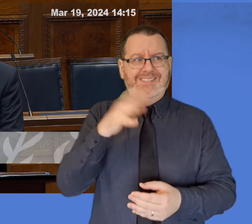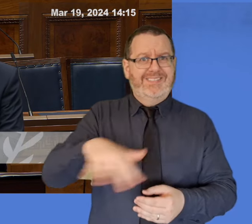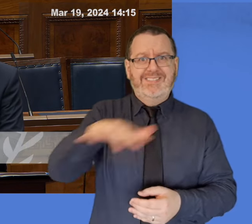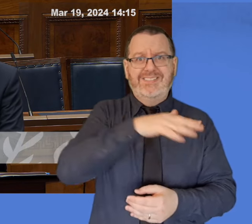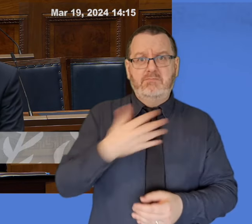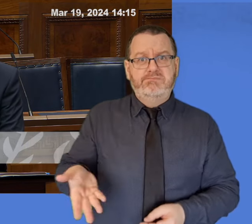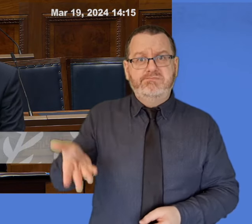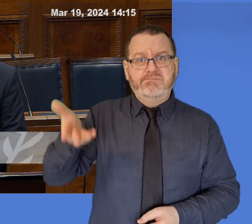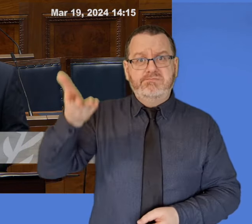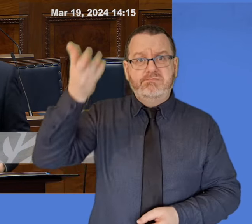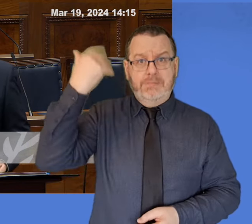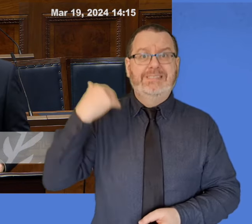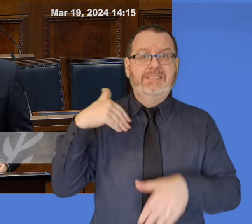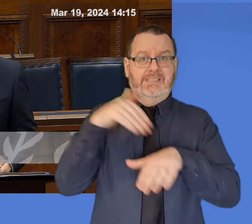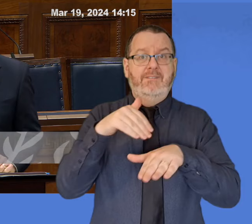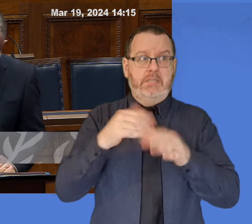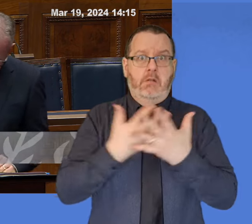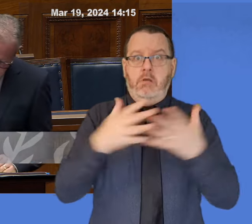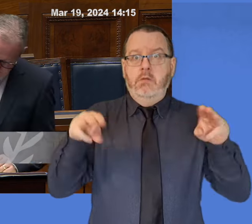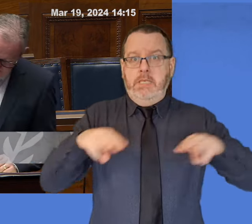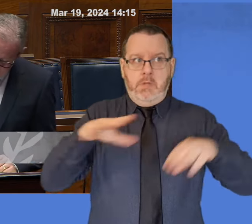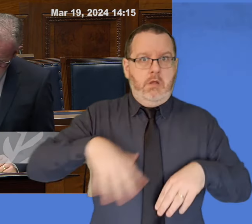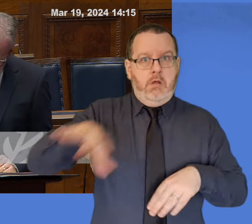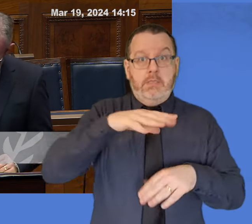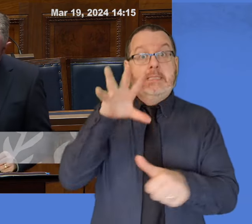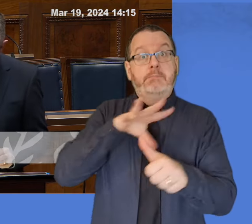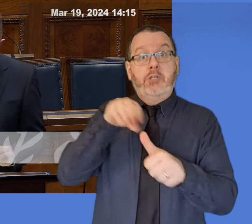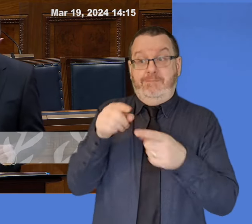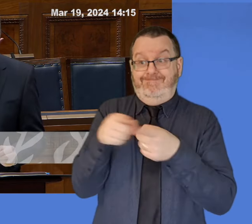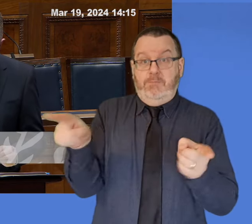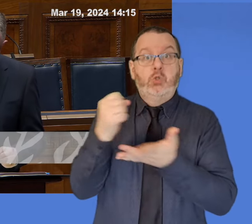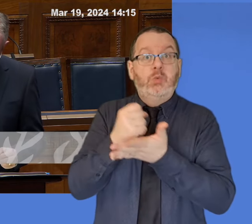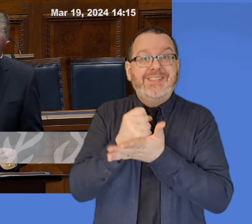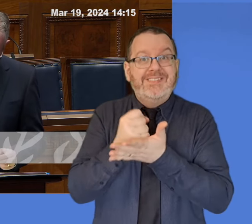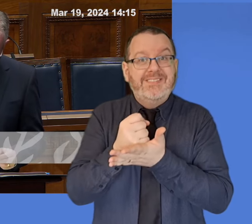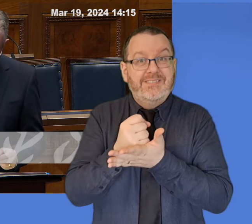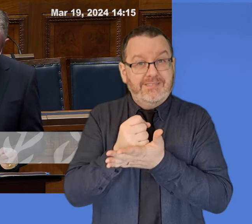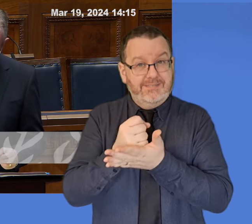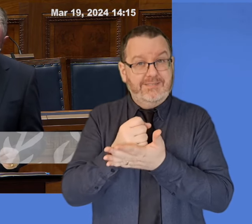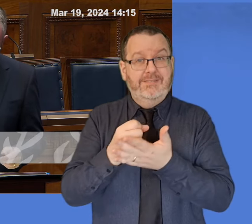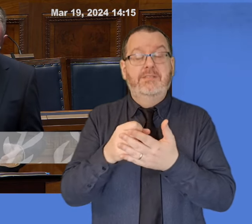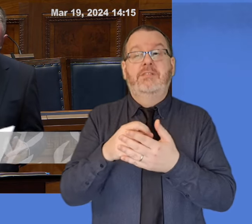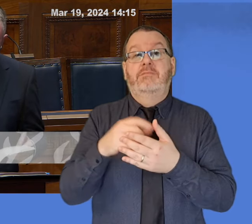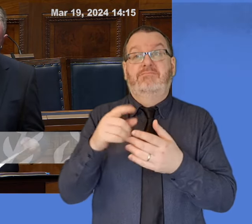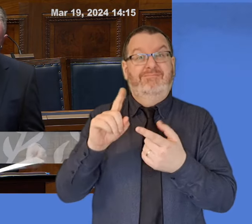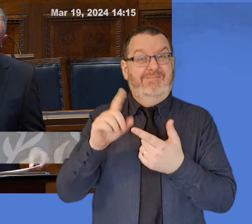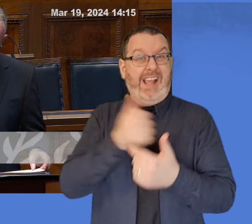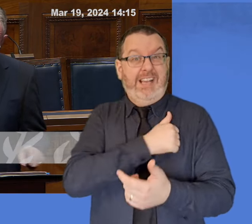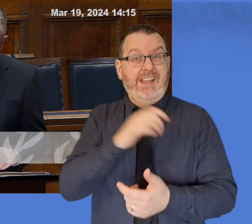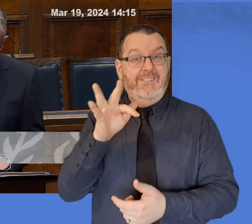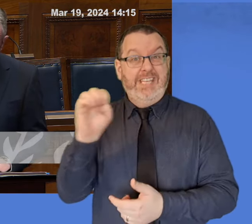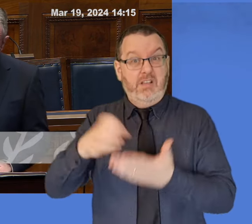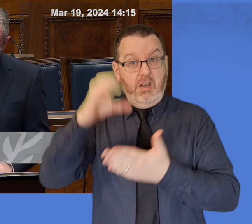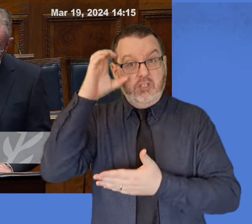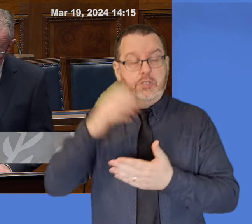The cost of living crisis continues to have a significant impact on many sections of our society, including students at further education colleges.